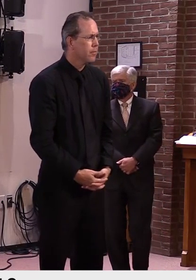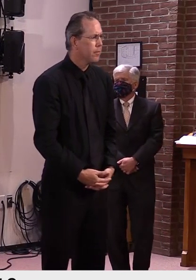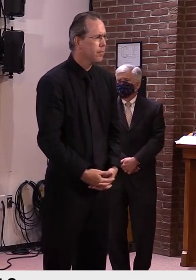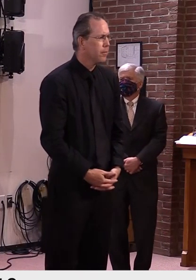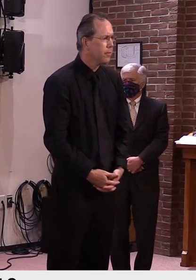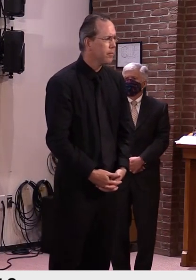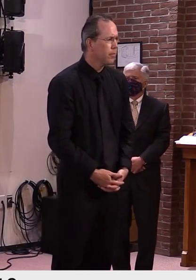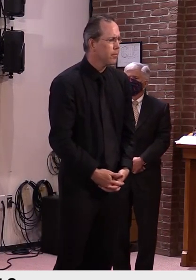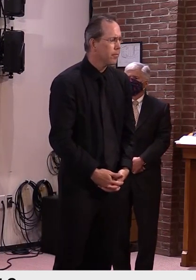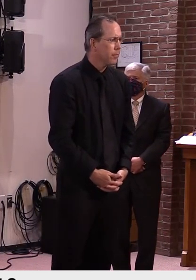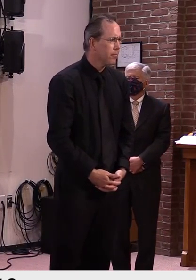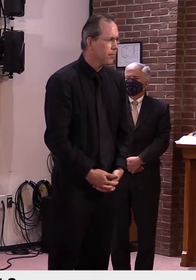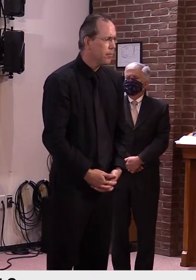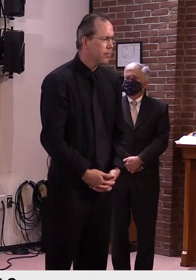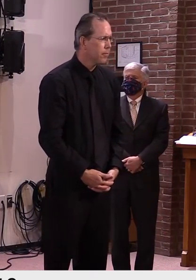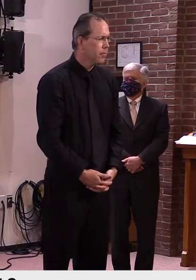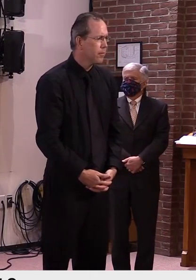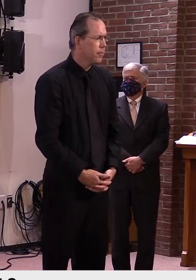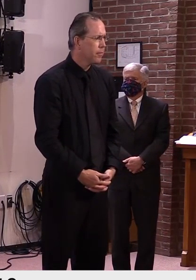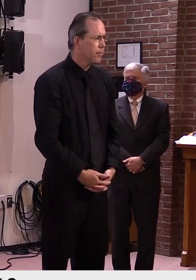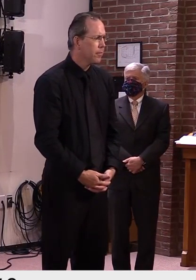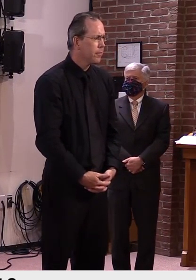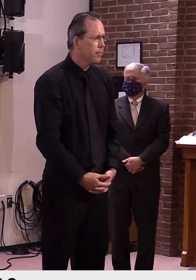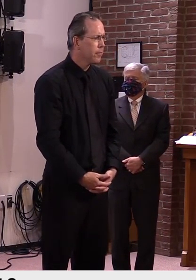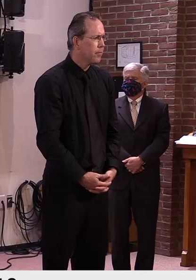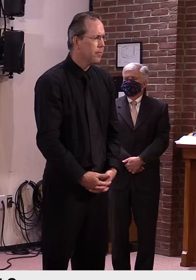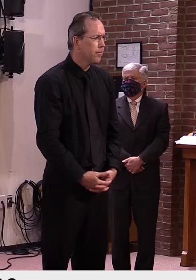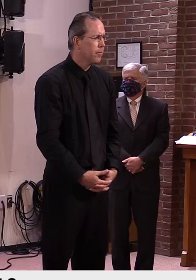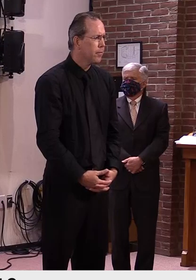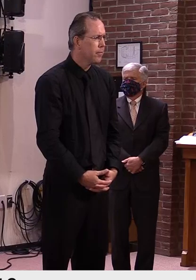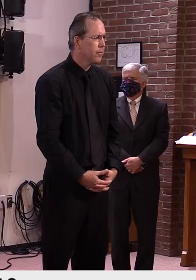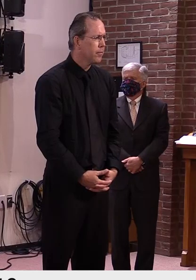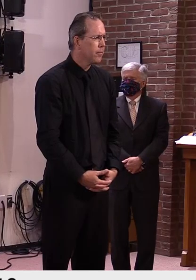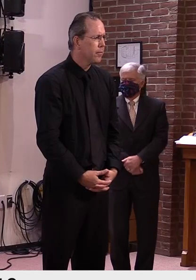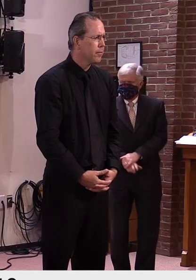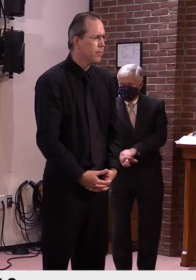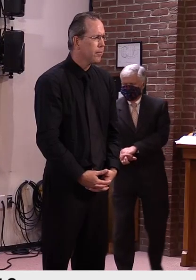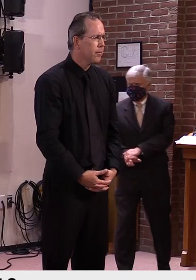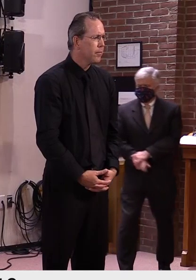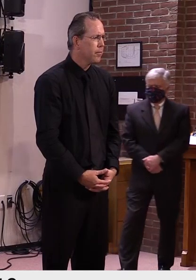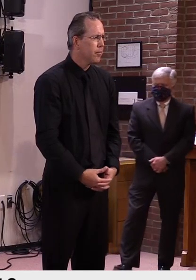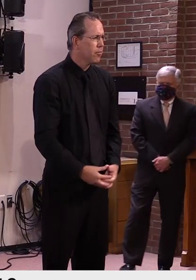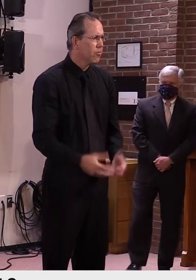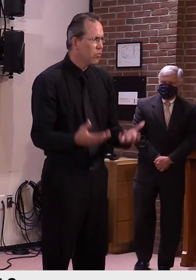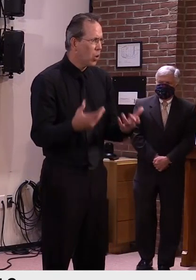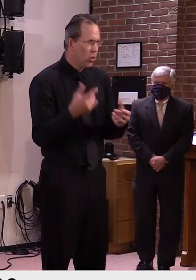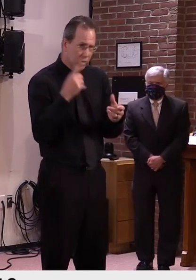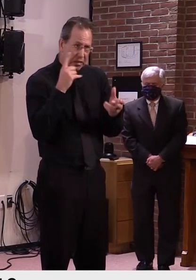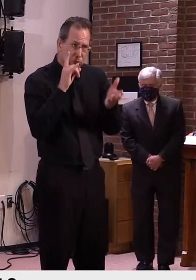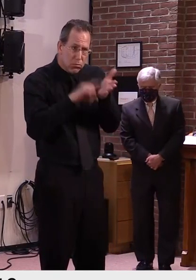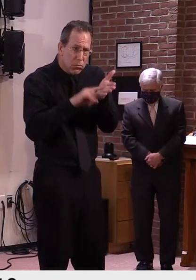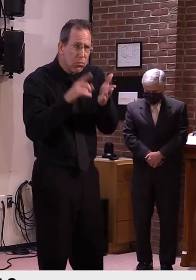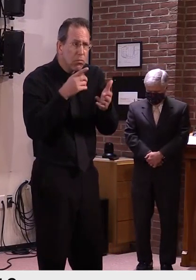We'll continue to monitor every situation as it relates to the health of Vermonters.